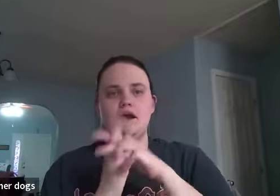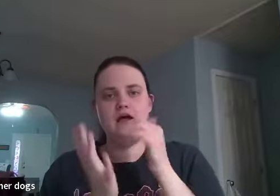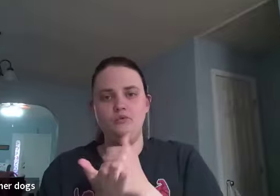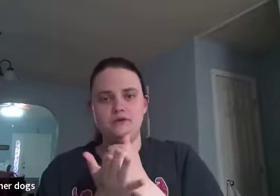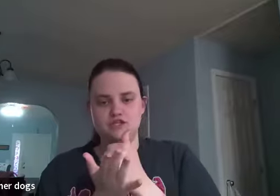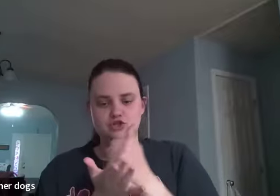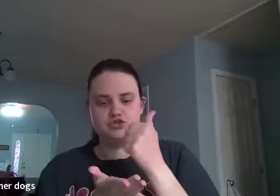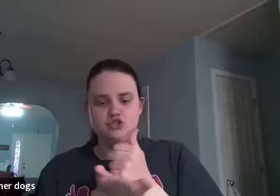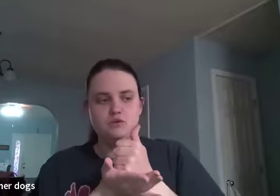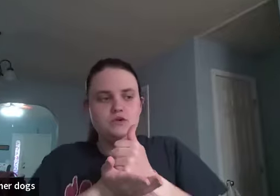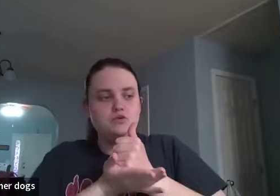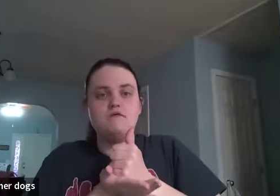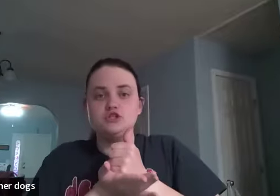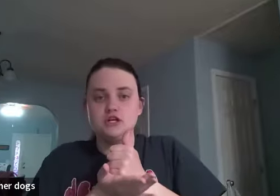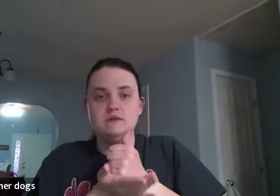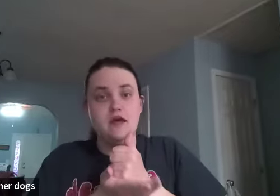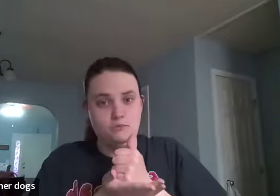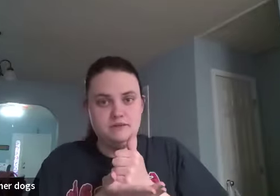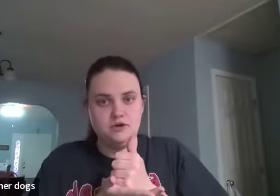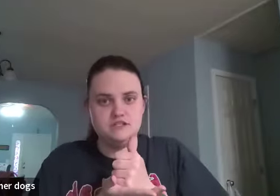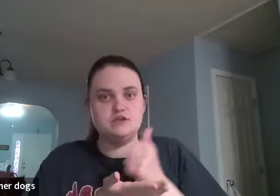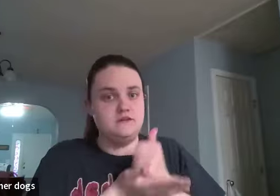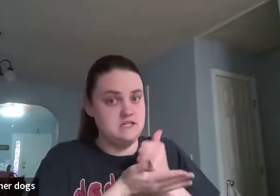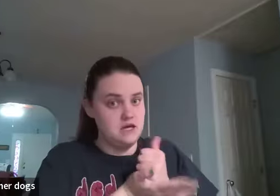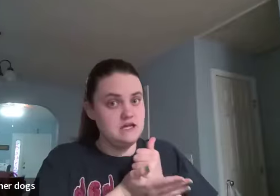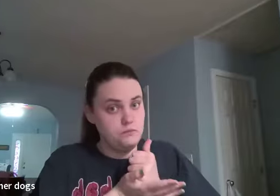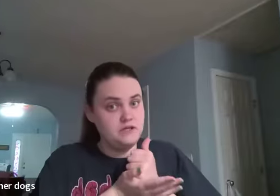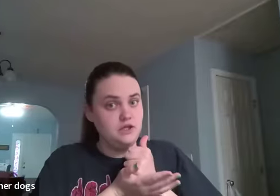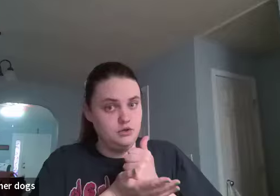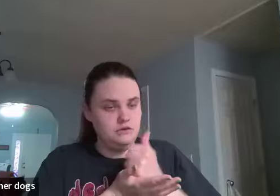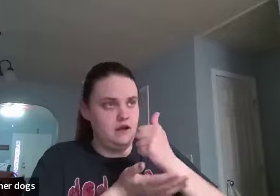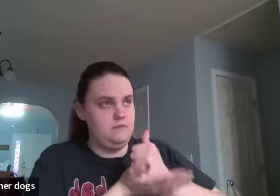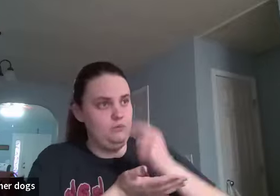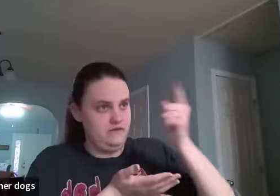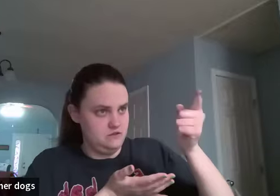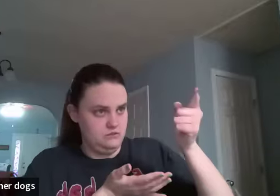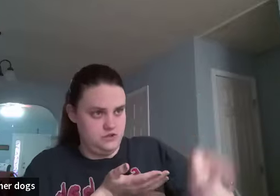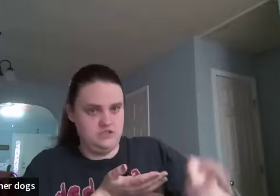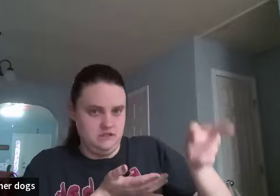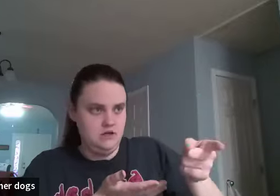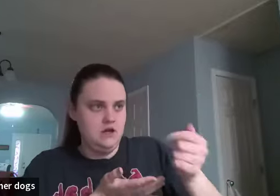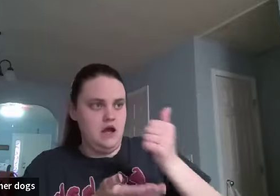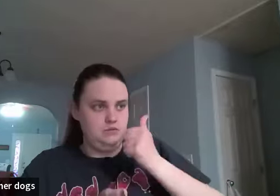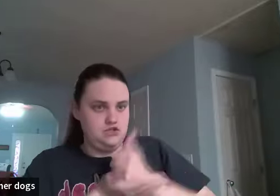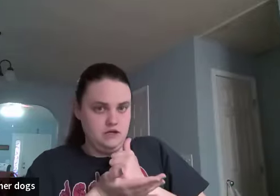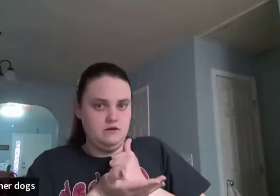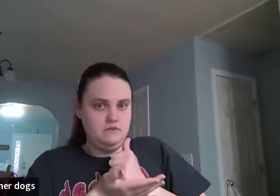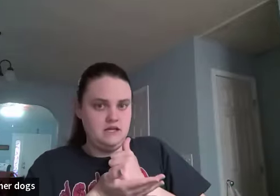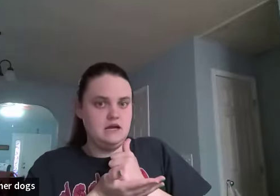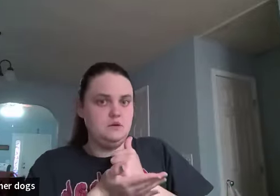where help is you start with whoever's going to be the helping person. So if it's us helping you, like I'm helping this person, I would start here at me and I